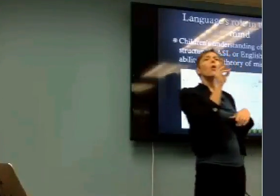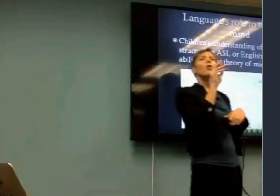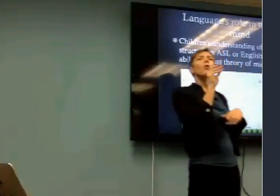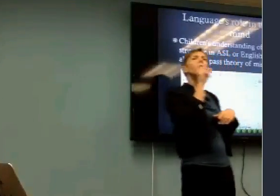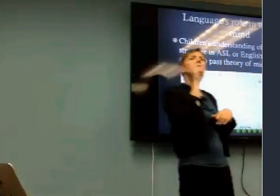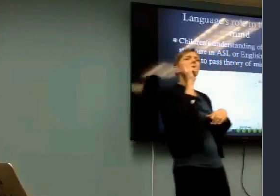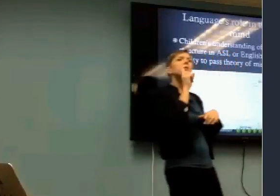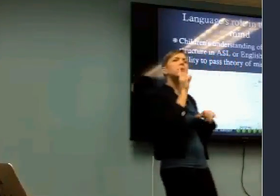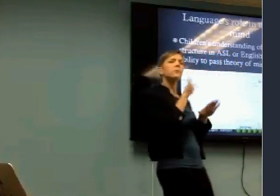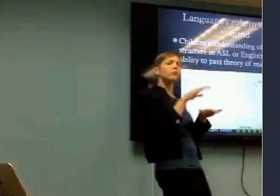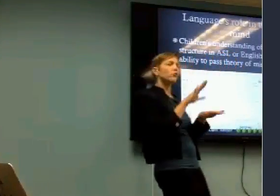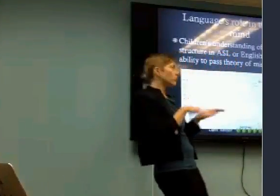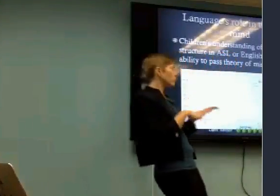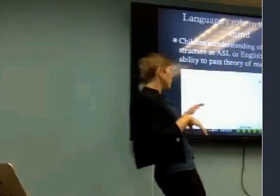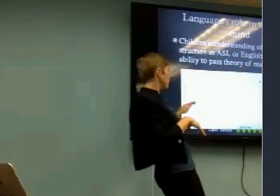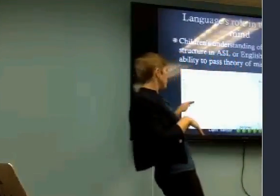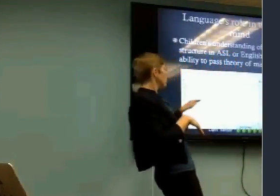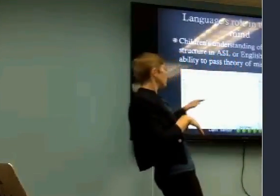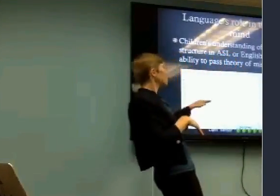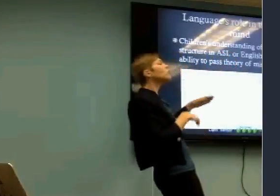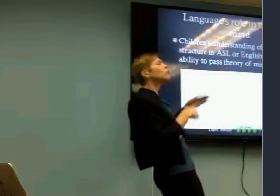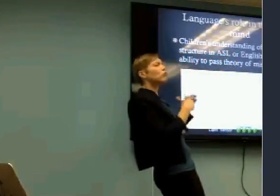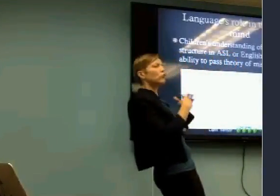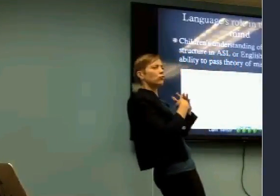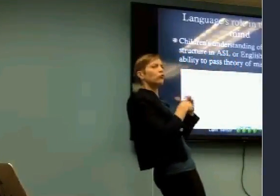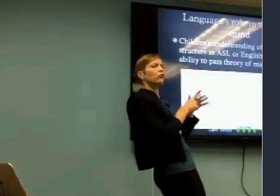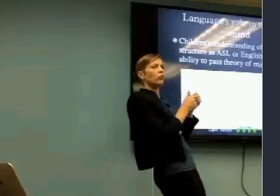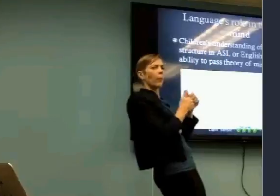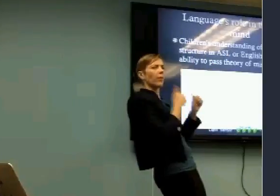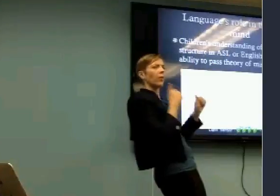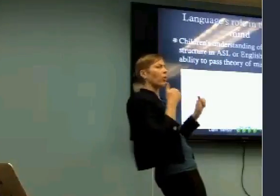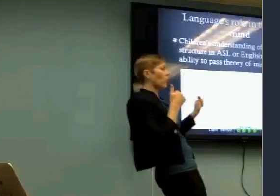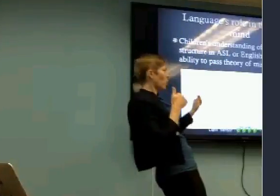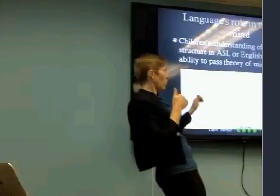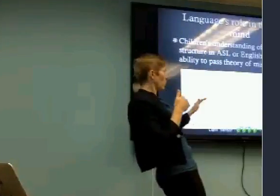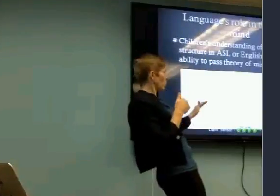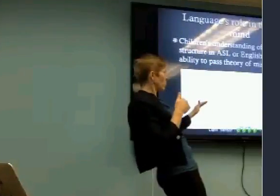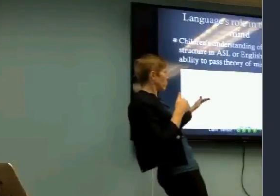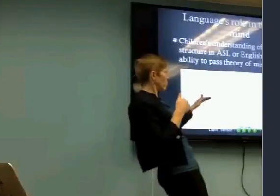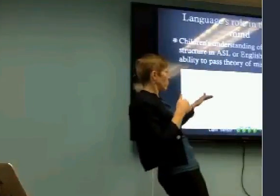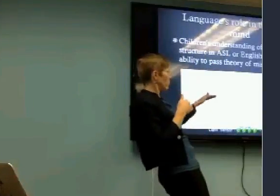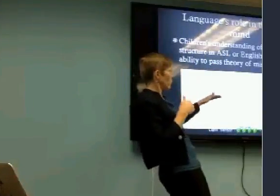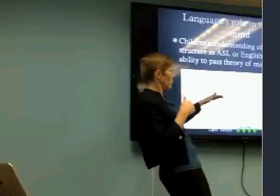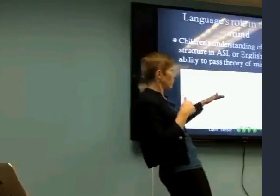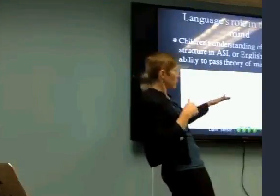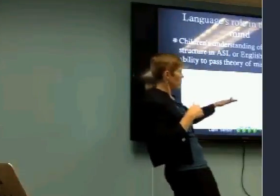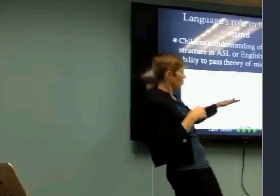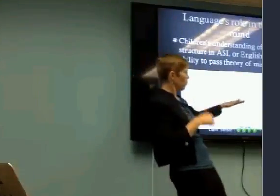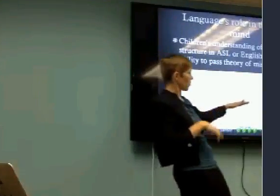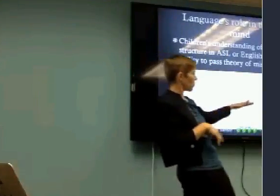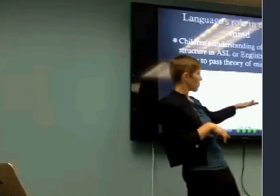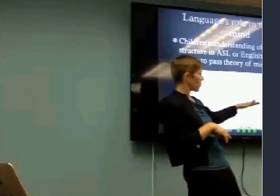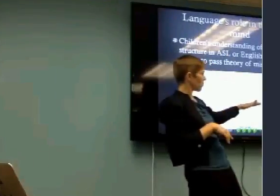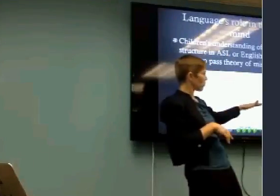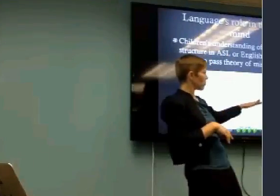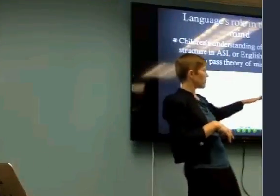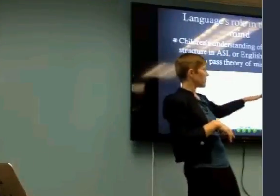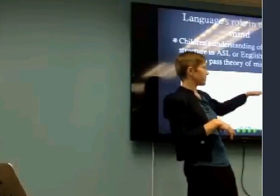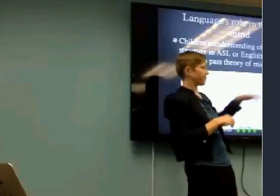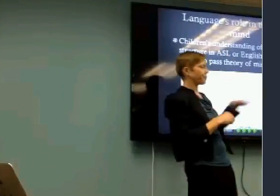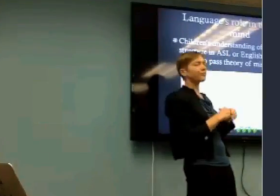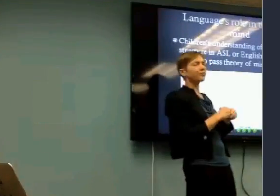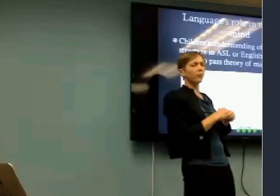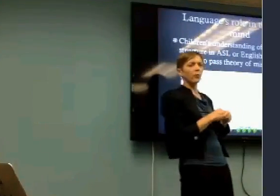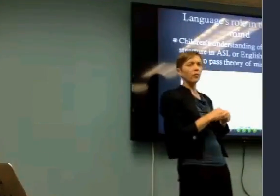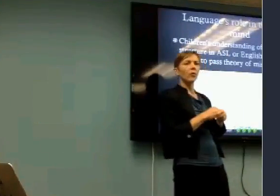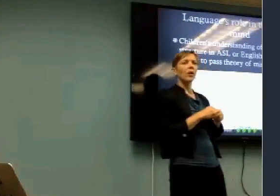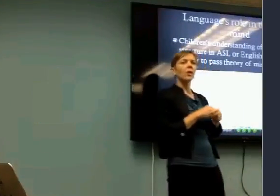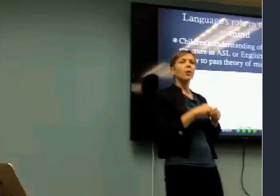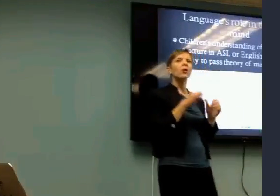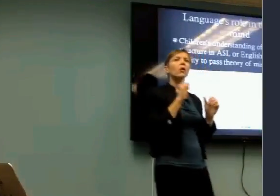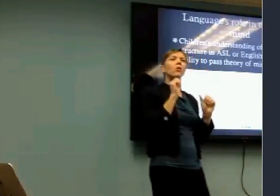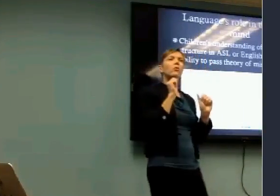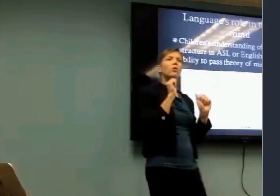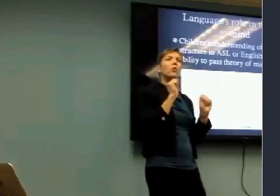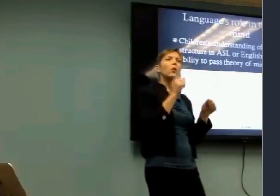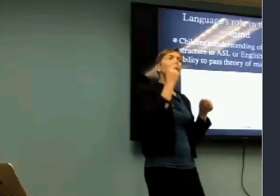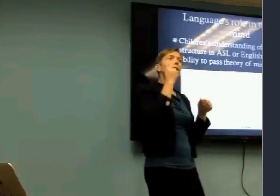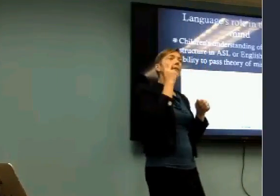hearing peers and their deaf of deaf peers at later ages. We also see that with oral deaf children,